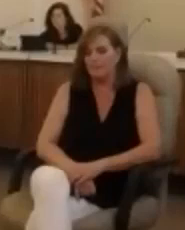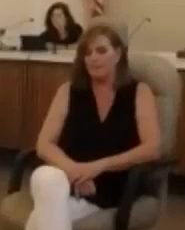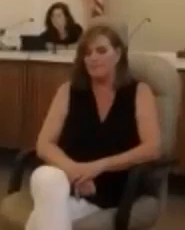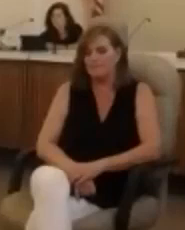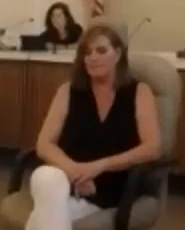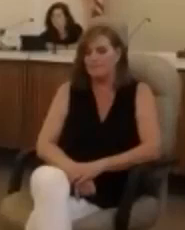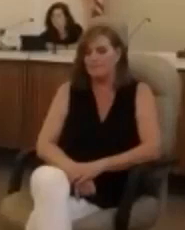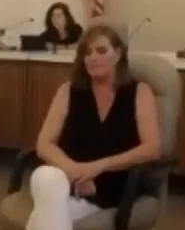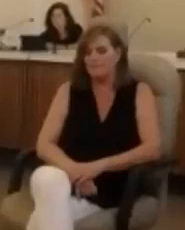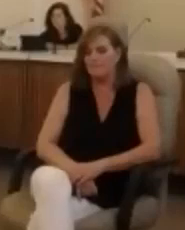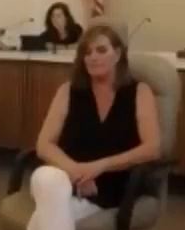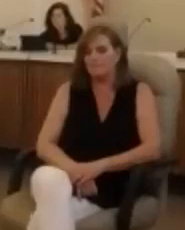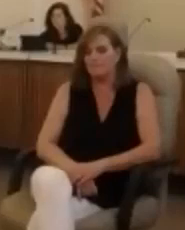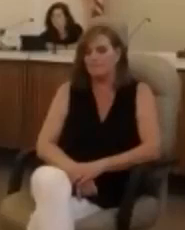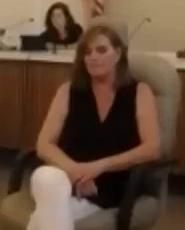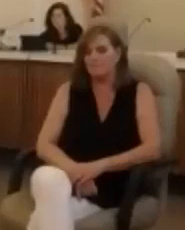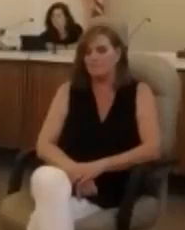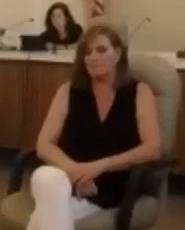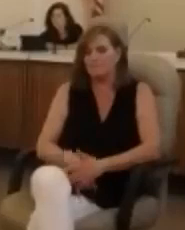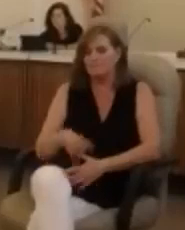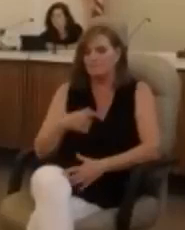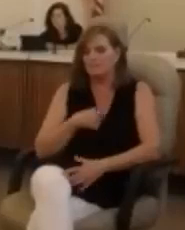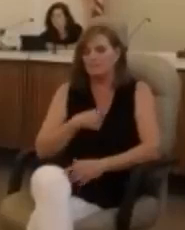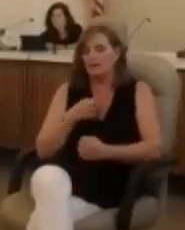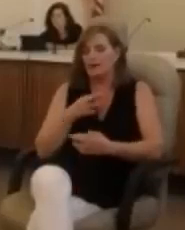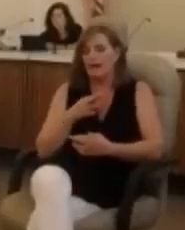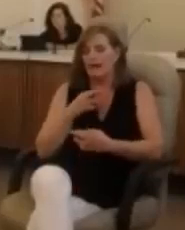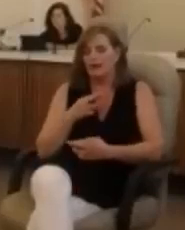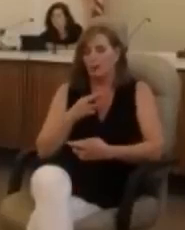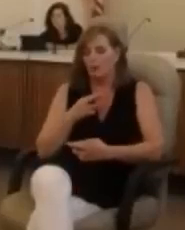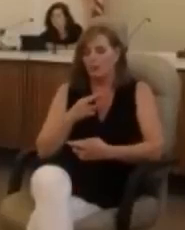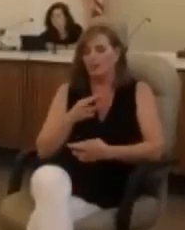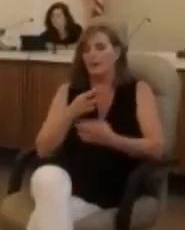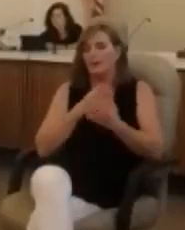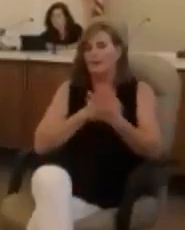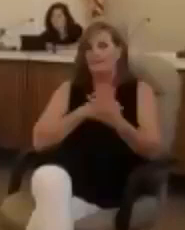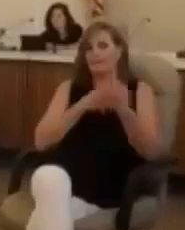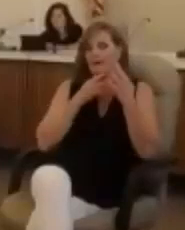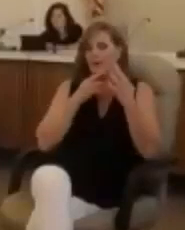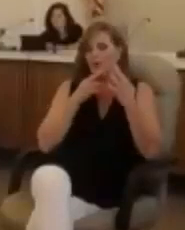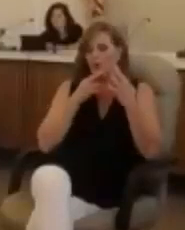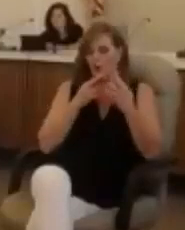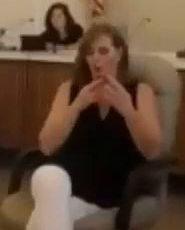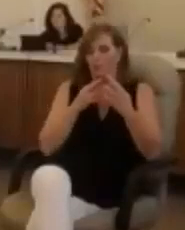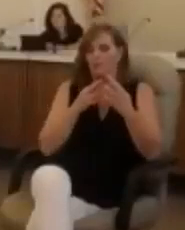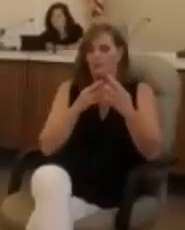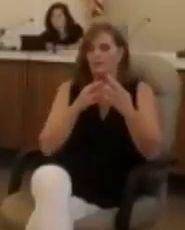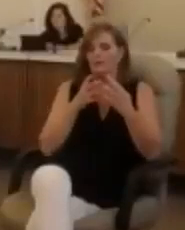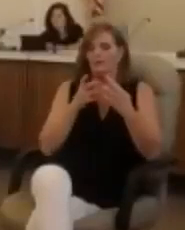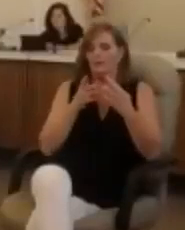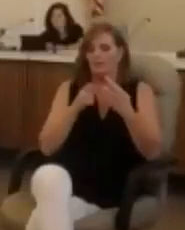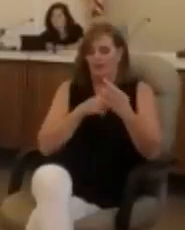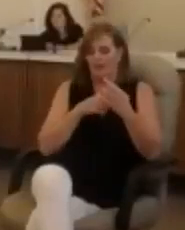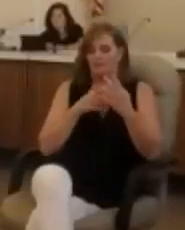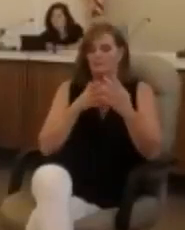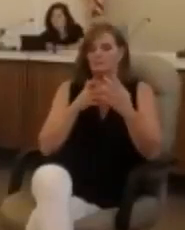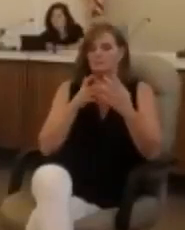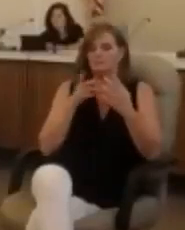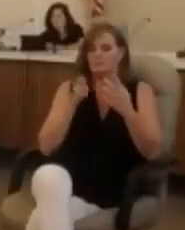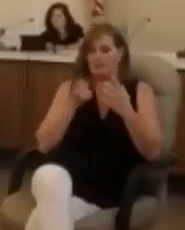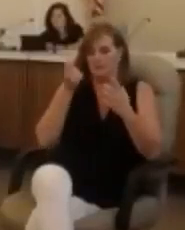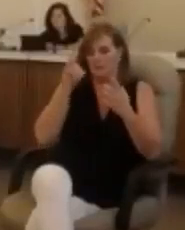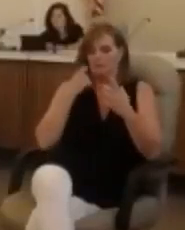project as a way to change his perception within the community.